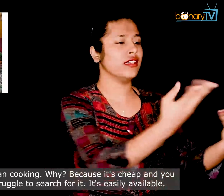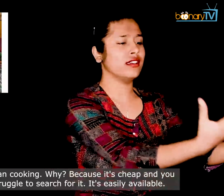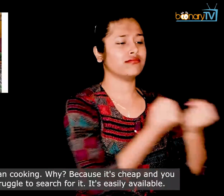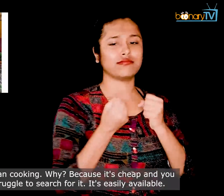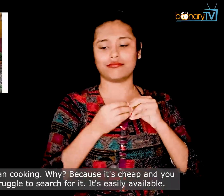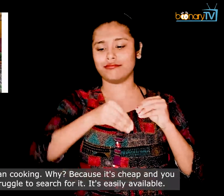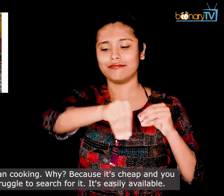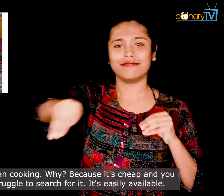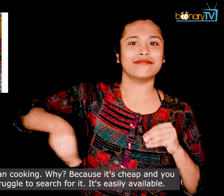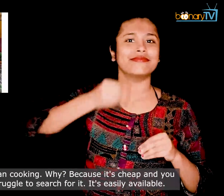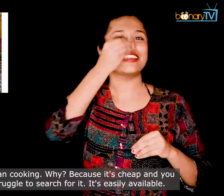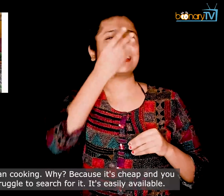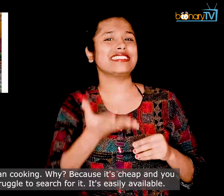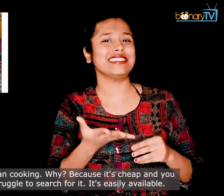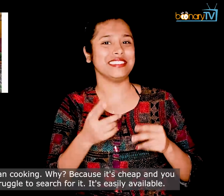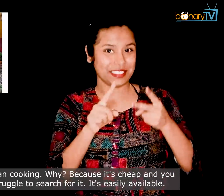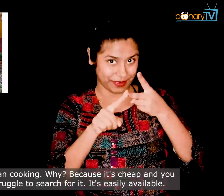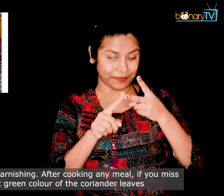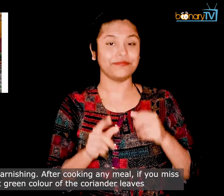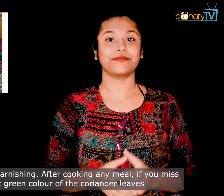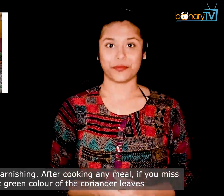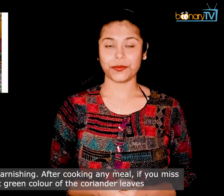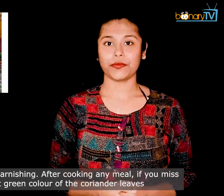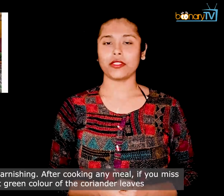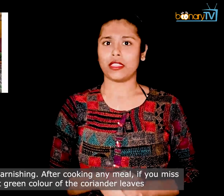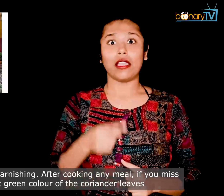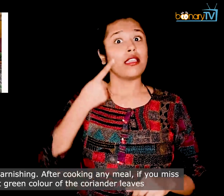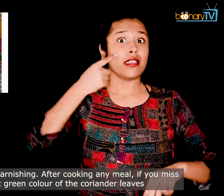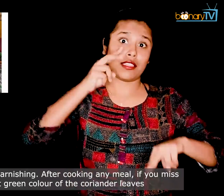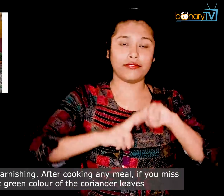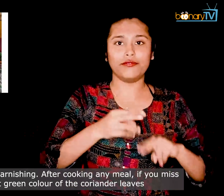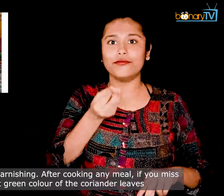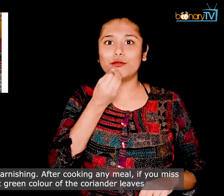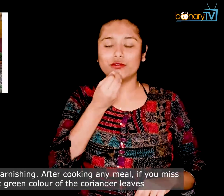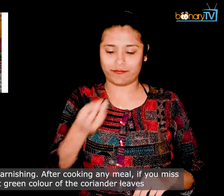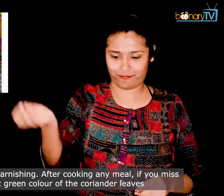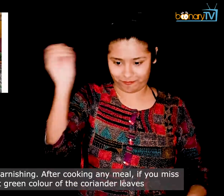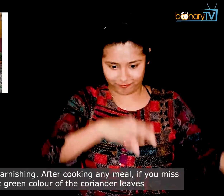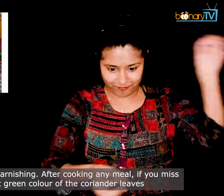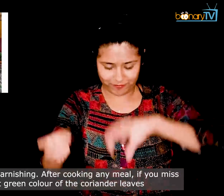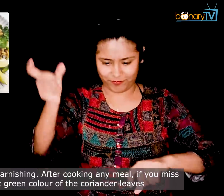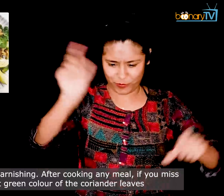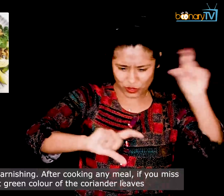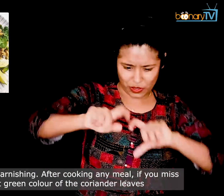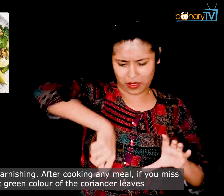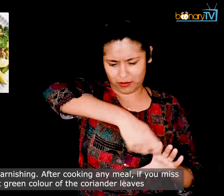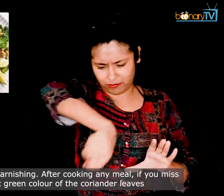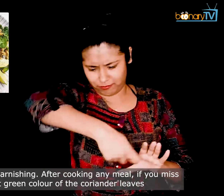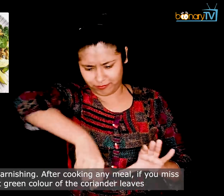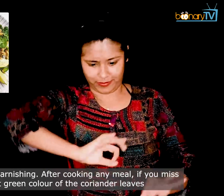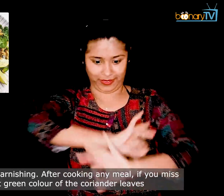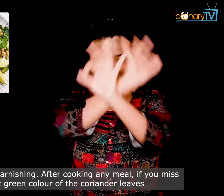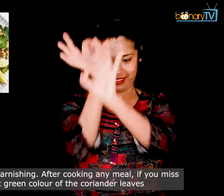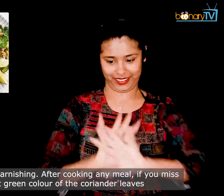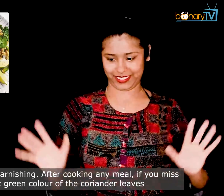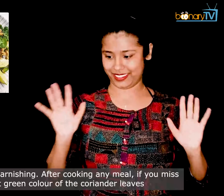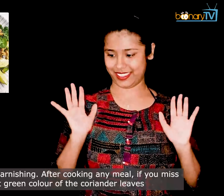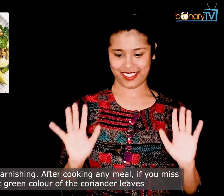It's easily available. Hence, it's used in garnishing. After cooking any meal, if you miss the